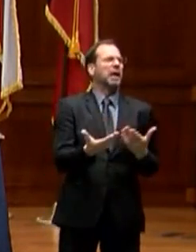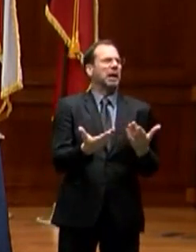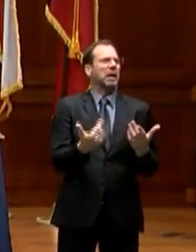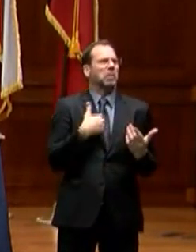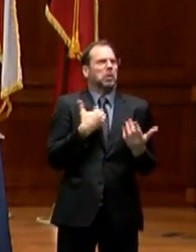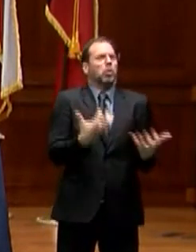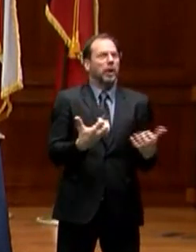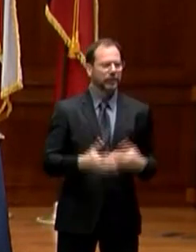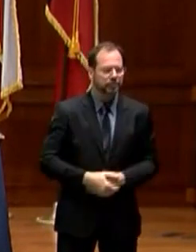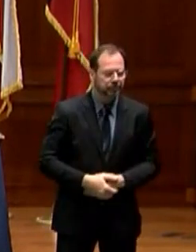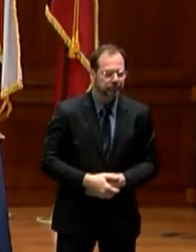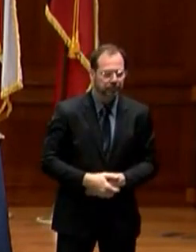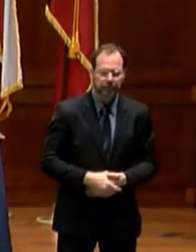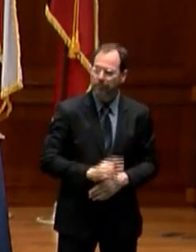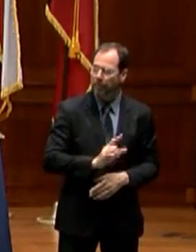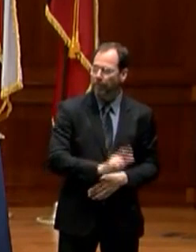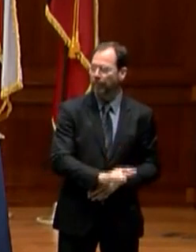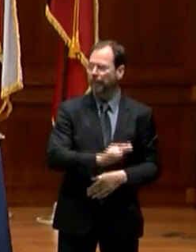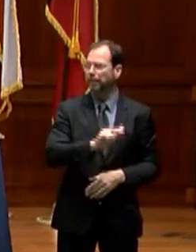occur.